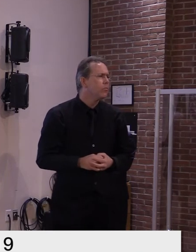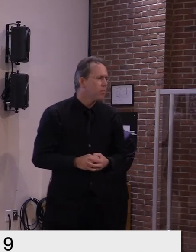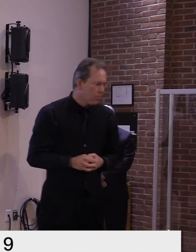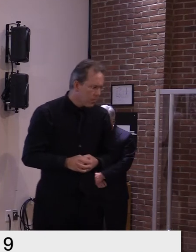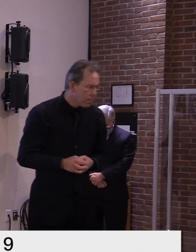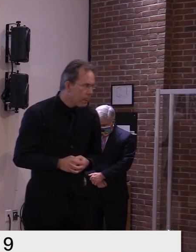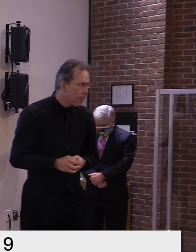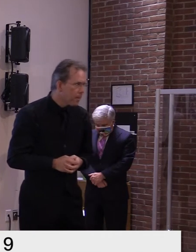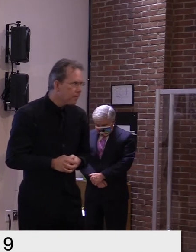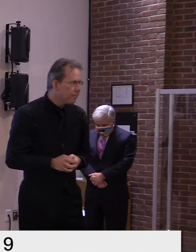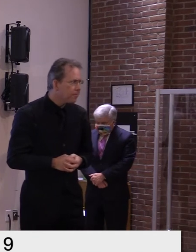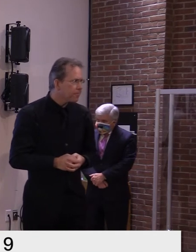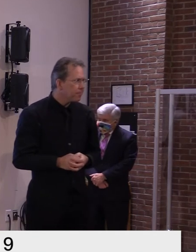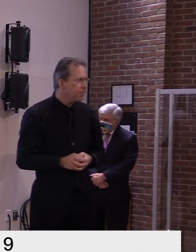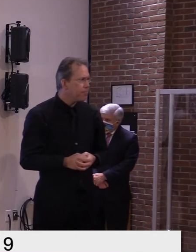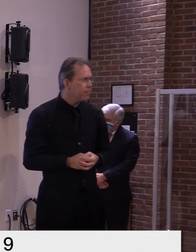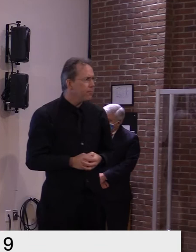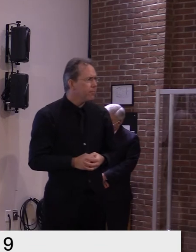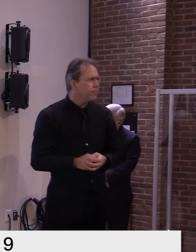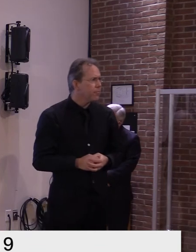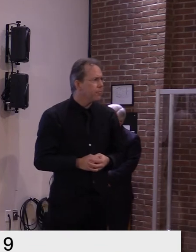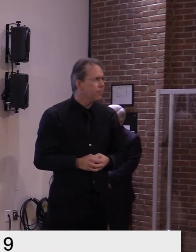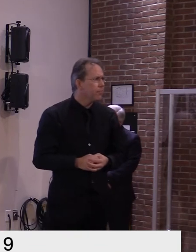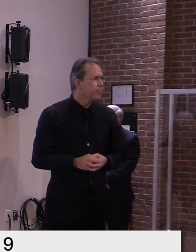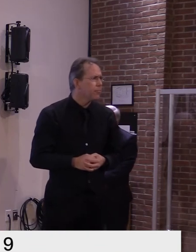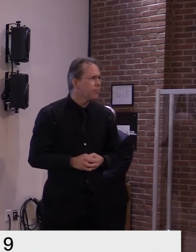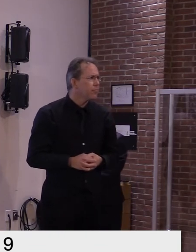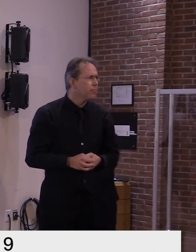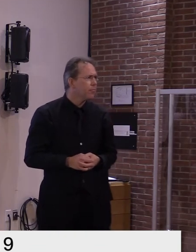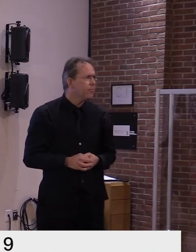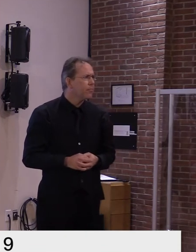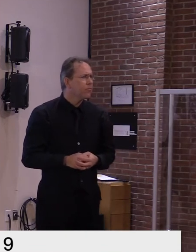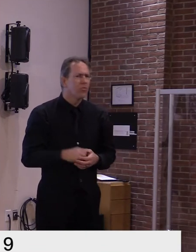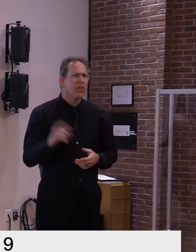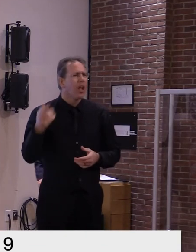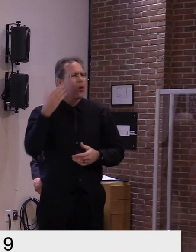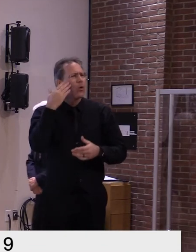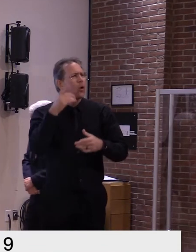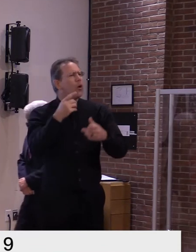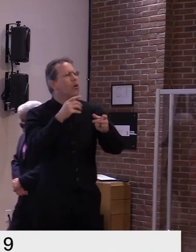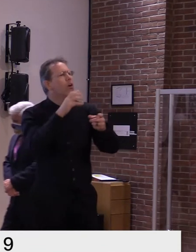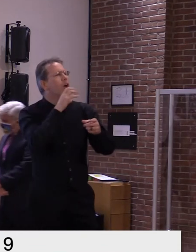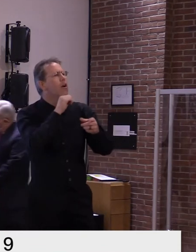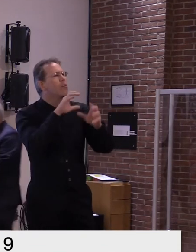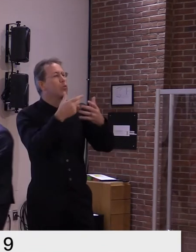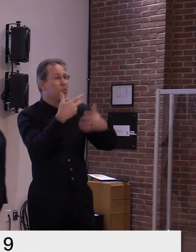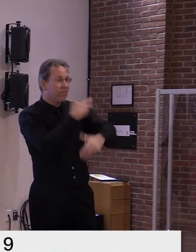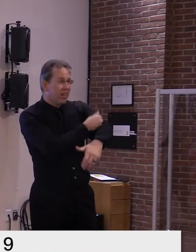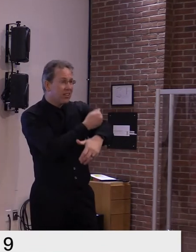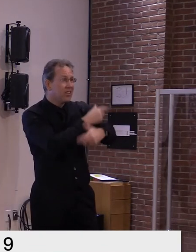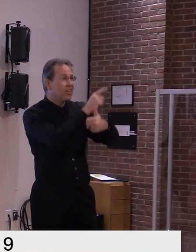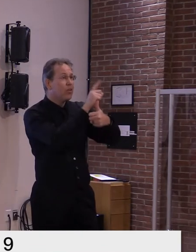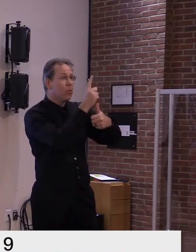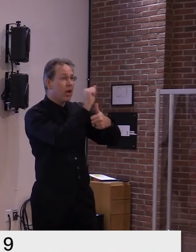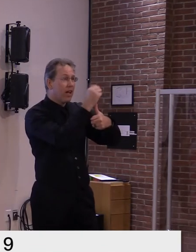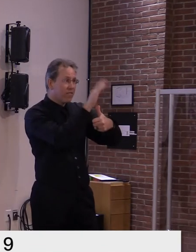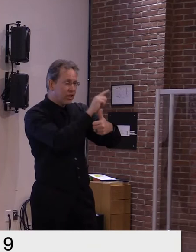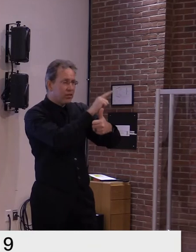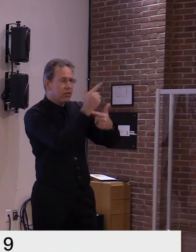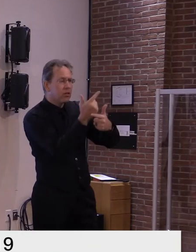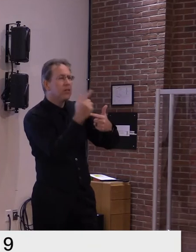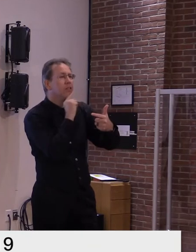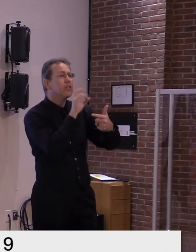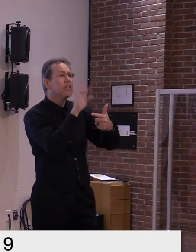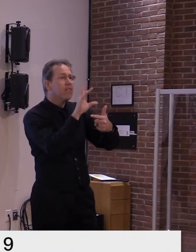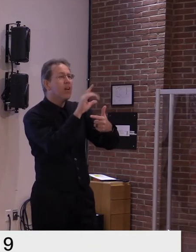band completed, especially since, the assumption is not everyone is going to accept a vaccination? Will you target a